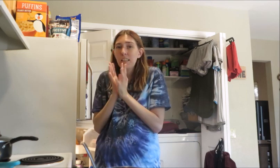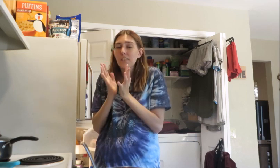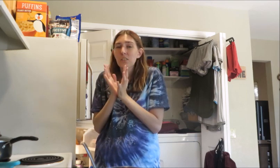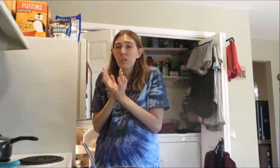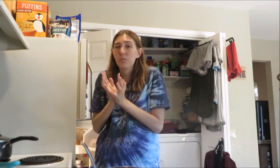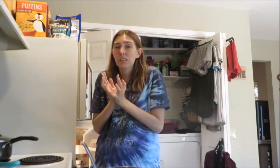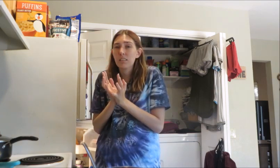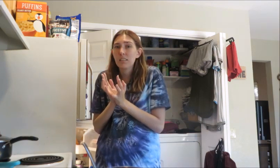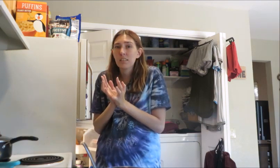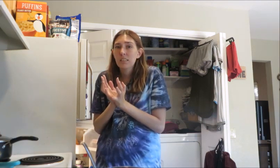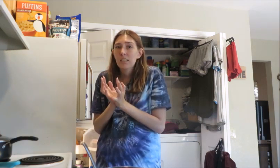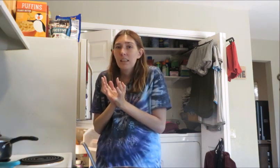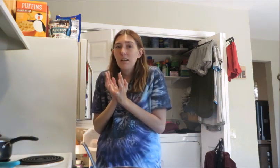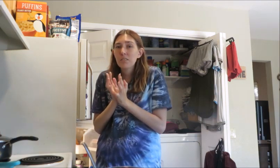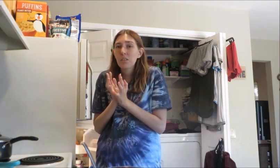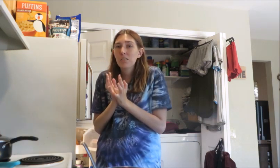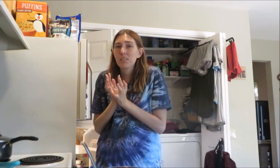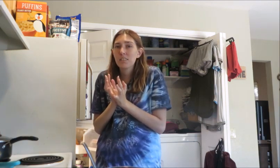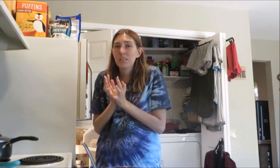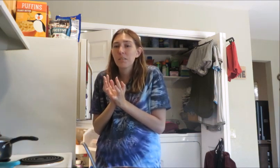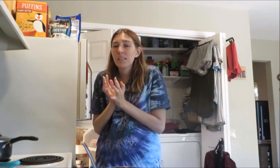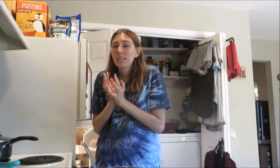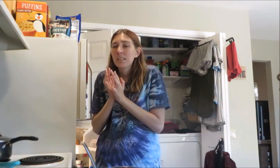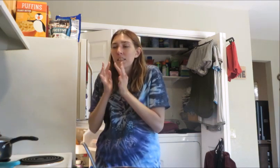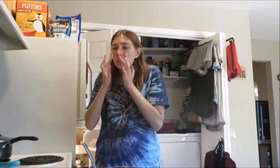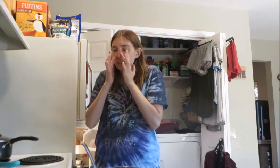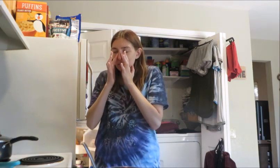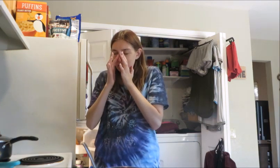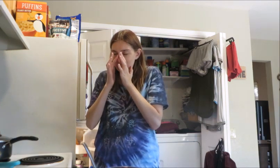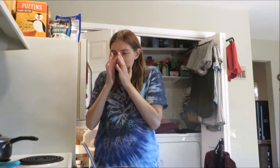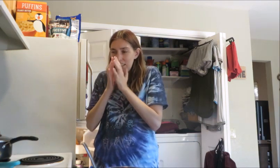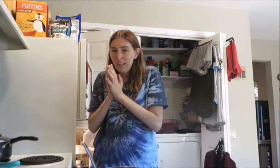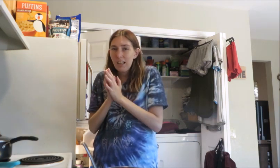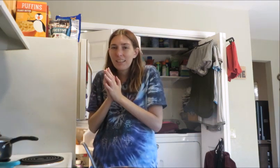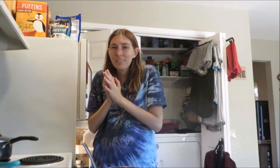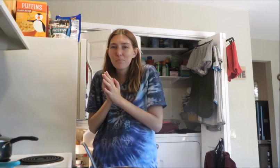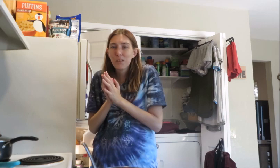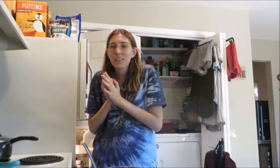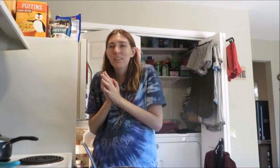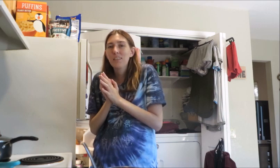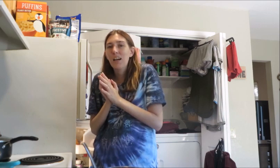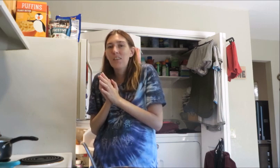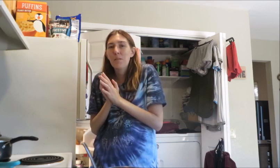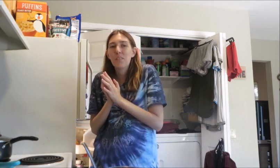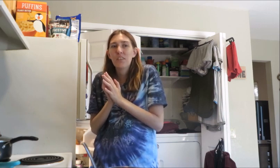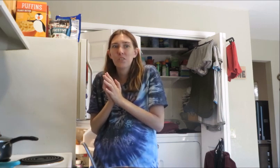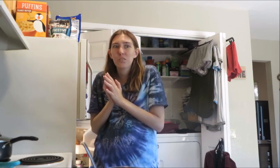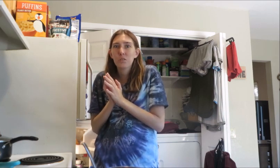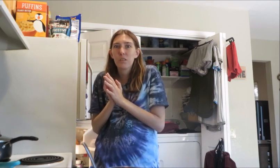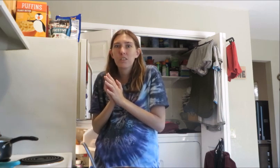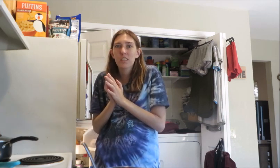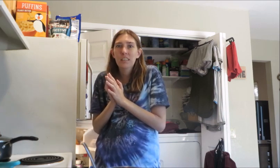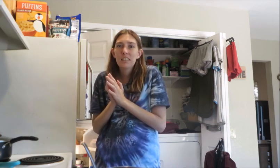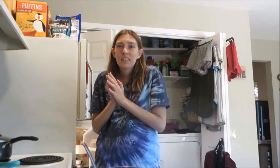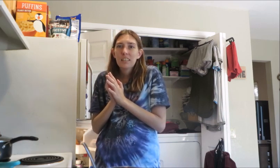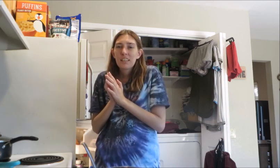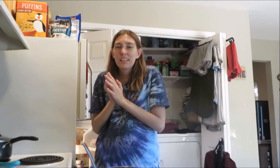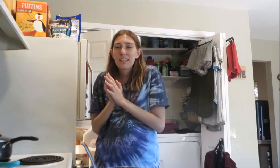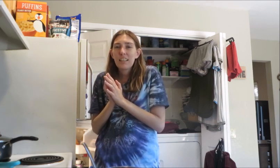even describe what that tastes like. That was so disgusting to me. Like, I'm probably gonna laugh at my facial expression that I gave,